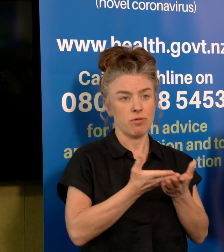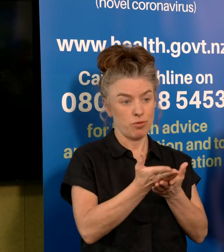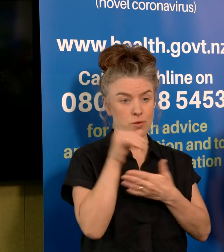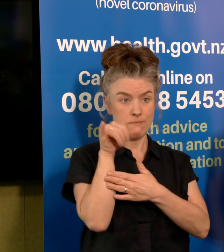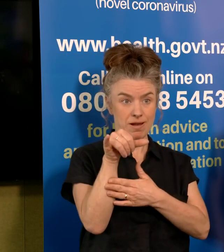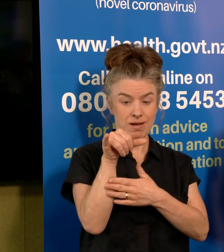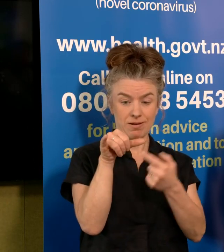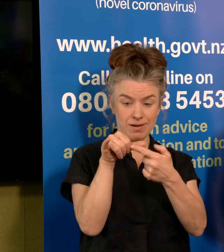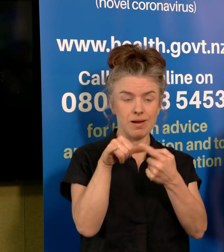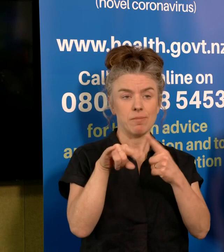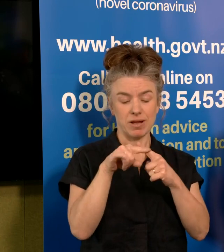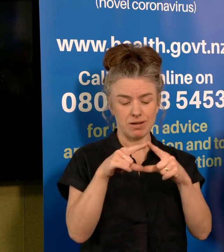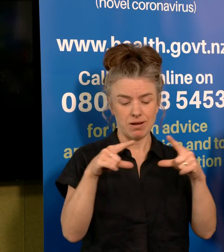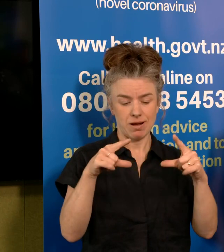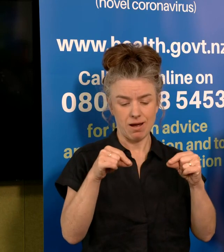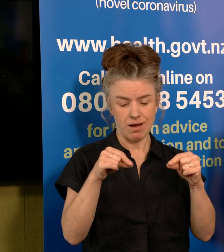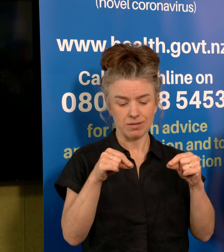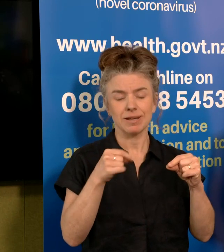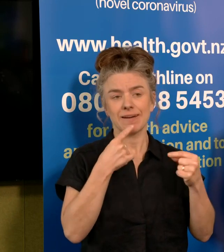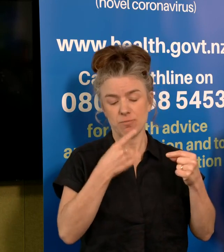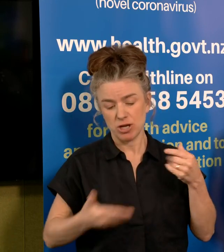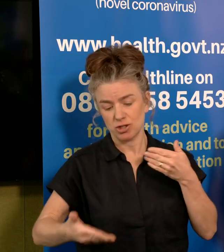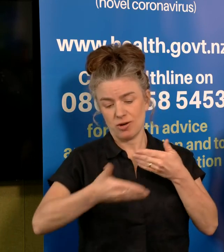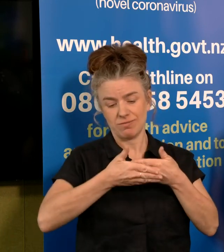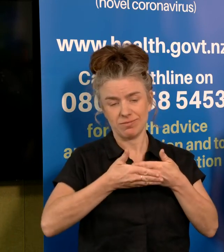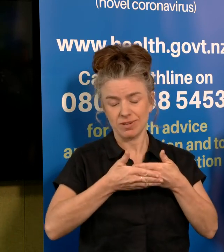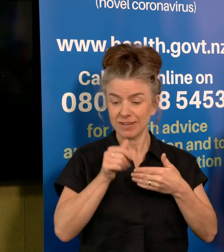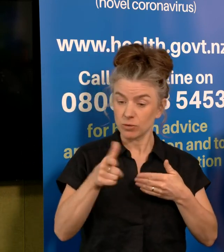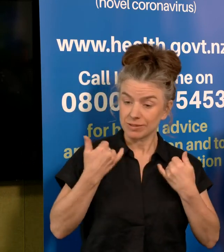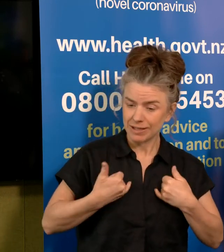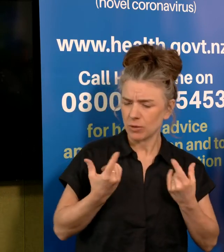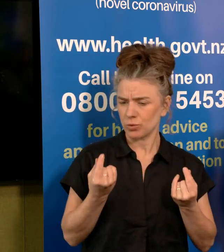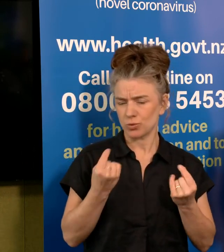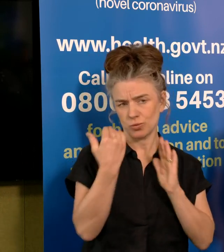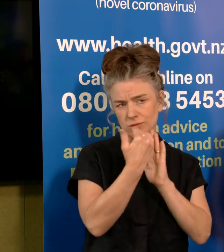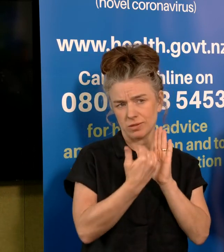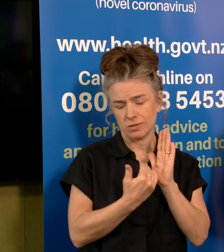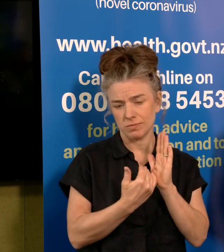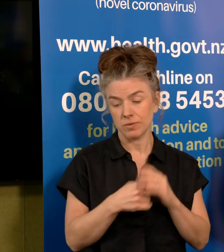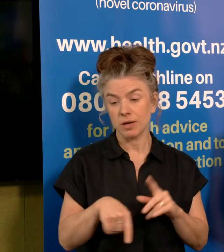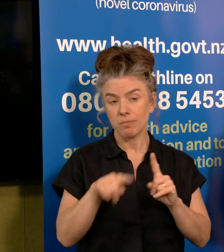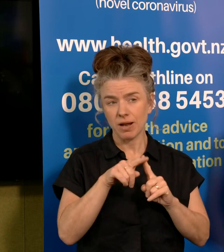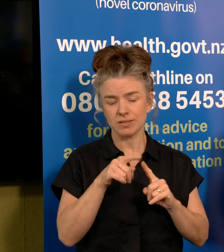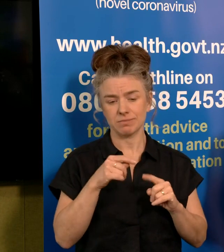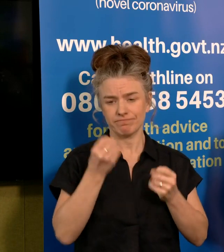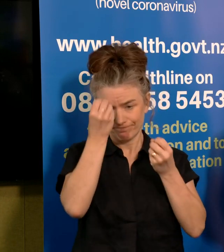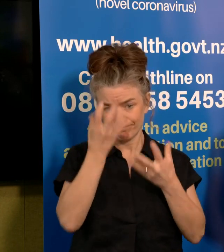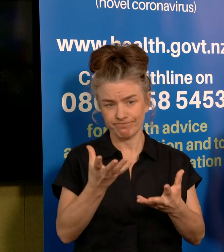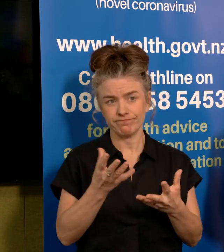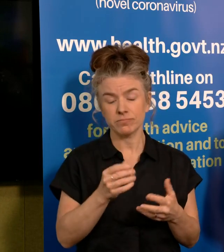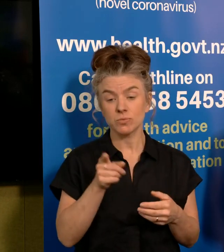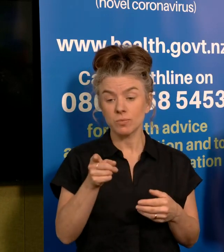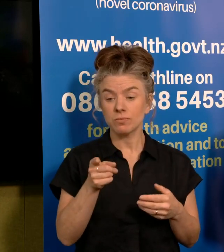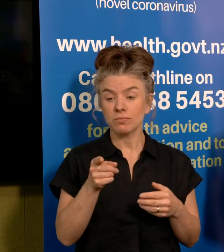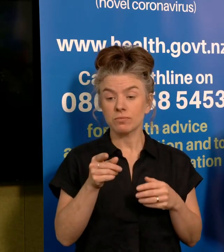card they will receive with their arrival card about what to do if they are symptomatic, about the countries that we are, if they